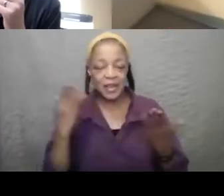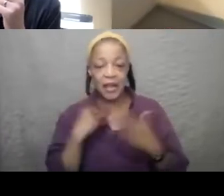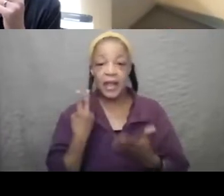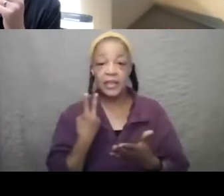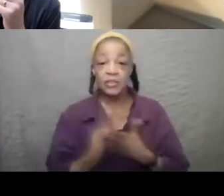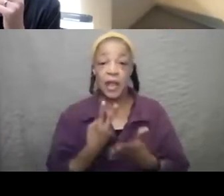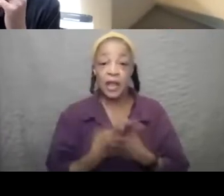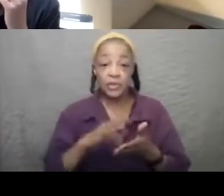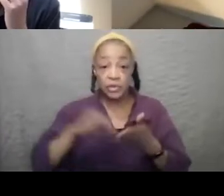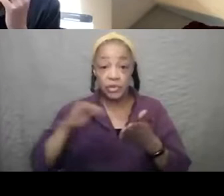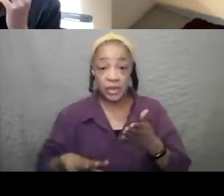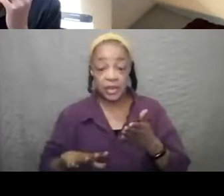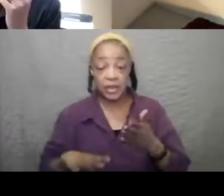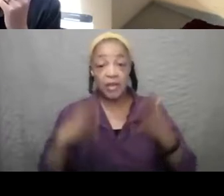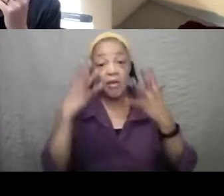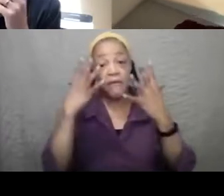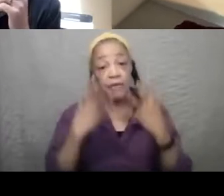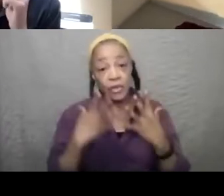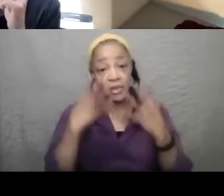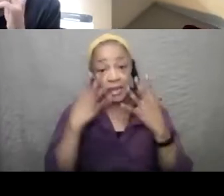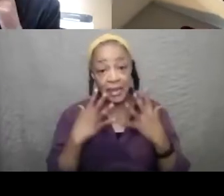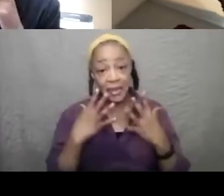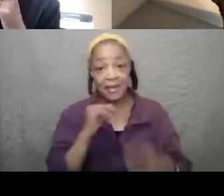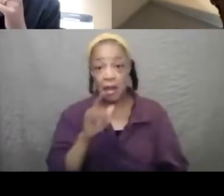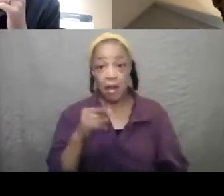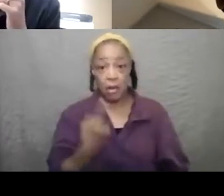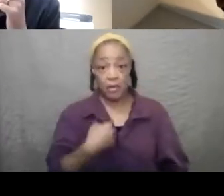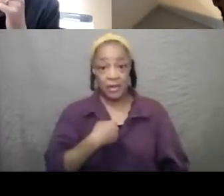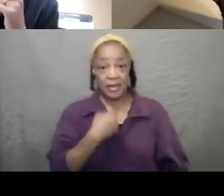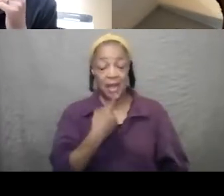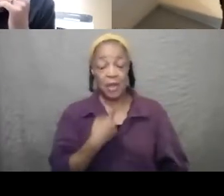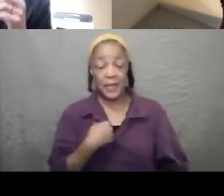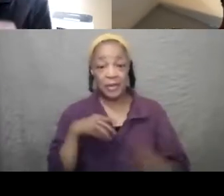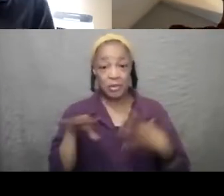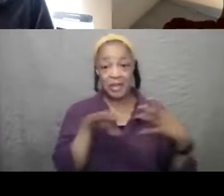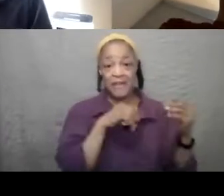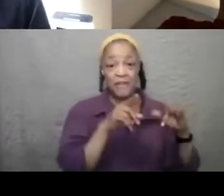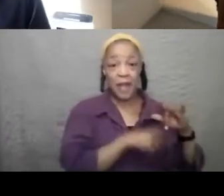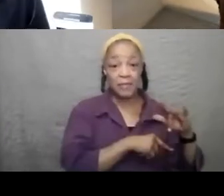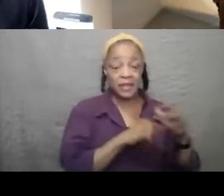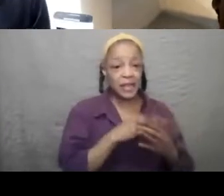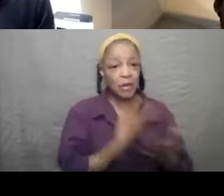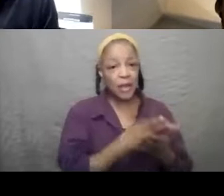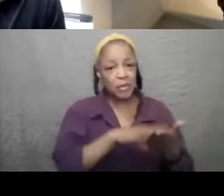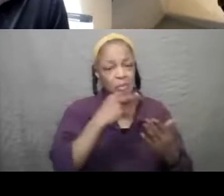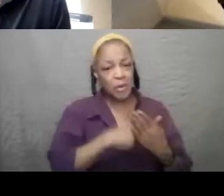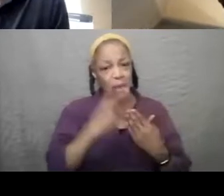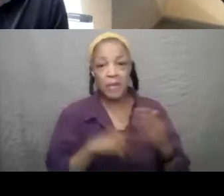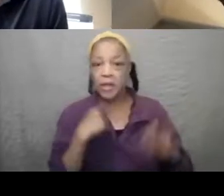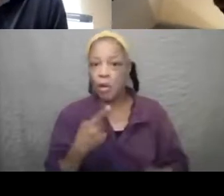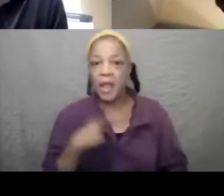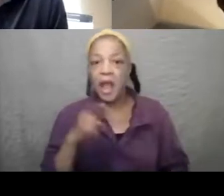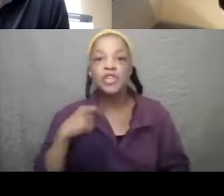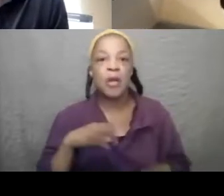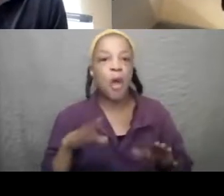And unfortunately, I was not the only student told to take a leave of absence in a graduate program based on this type